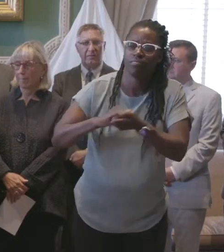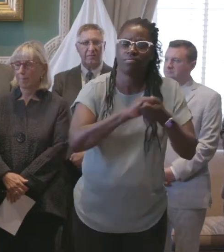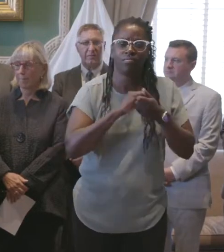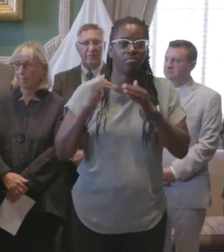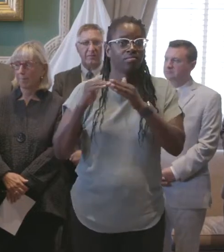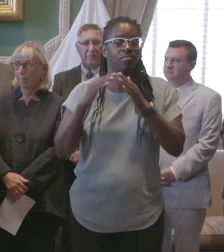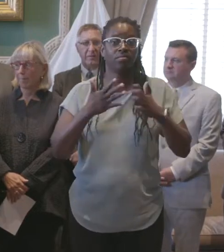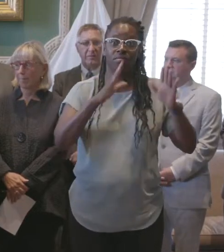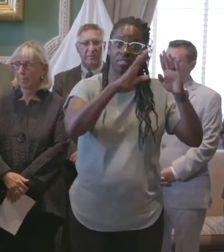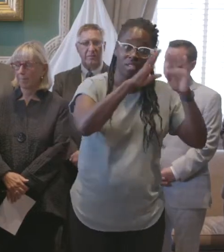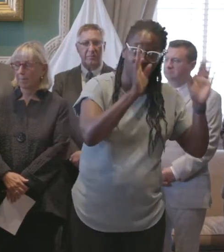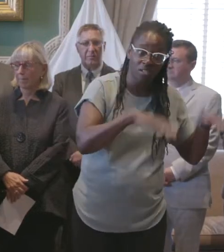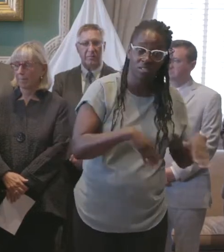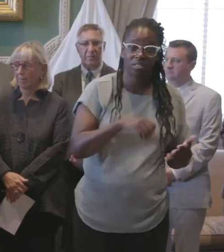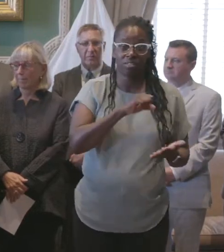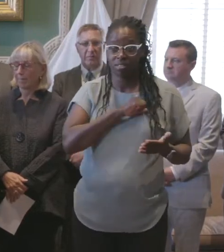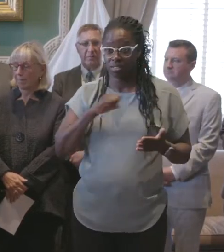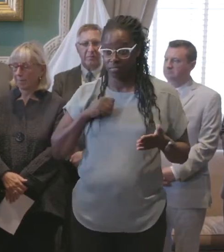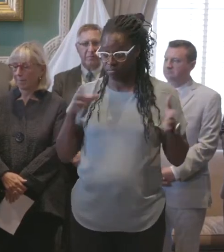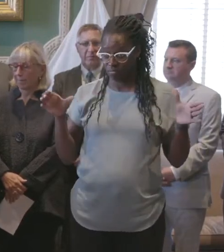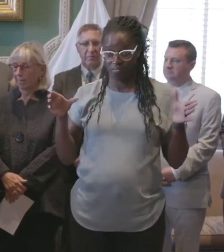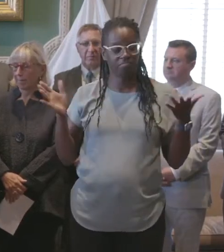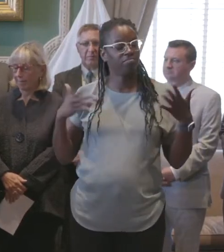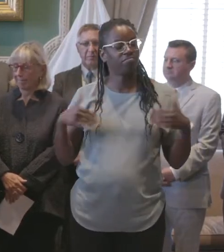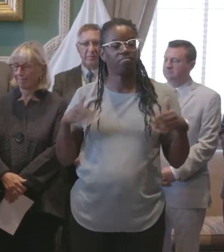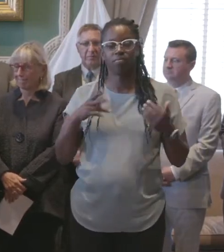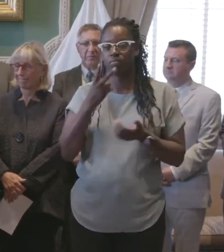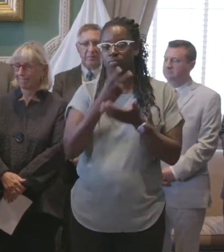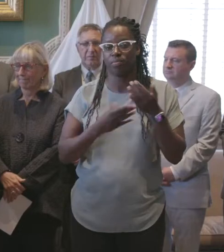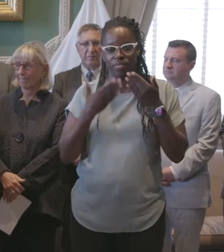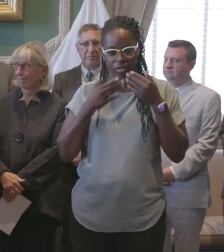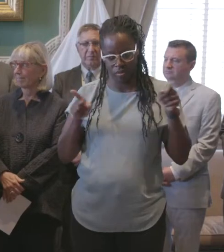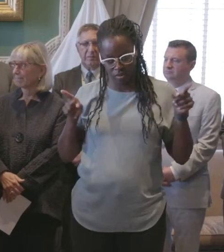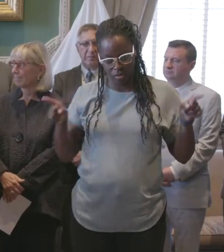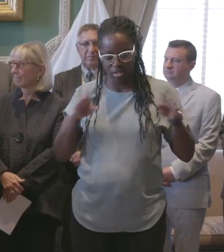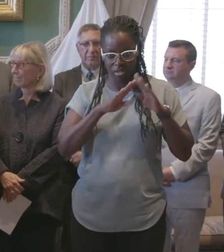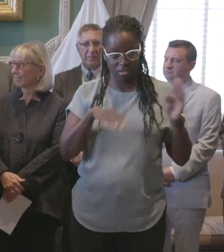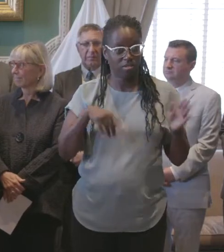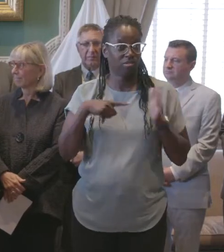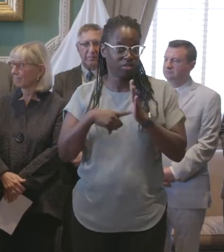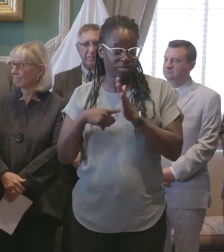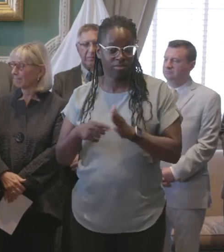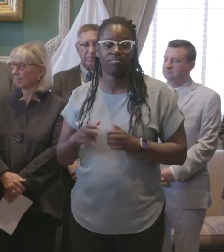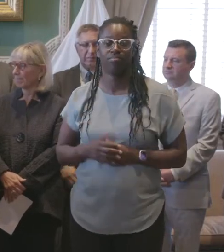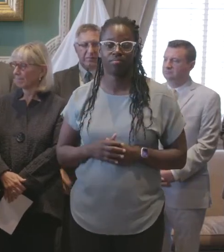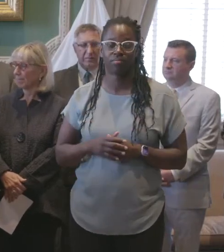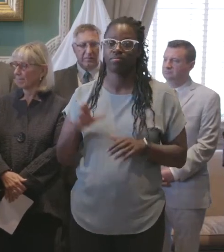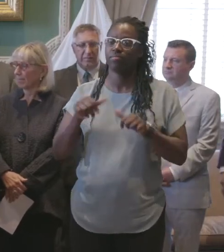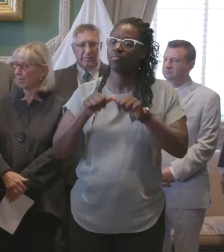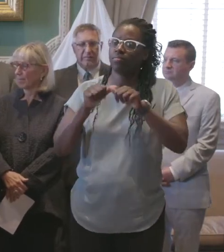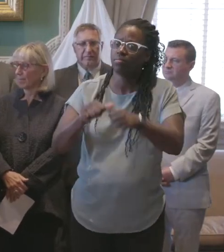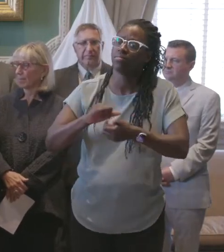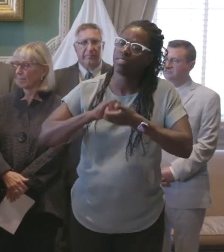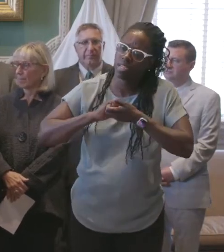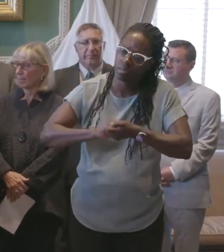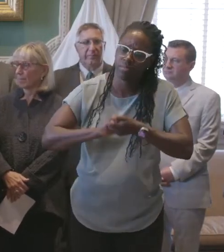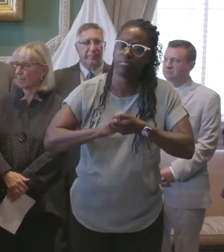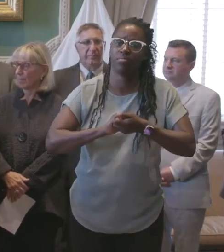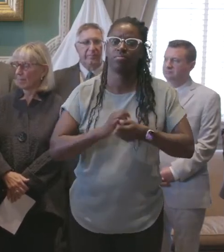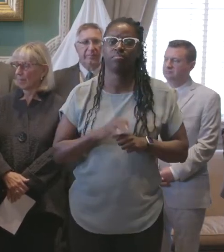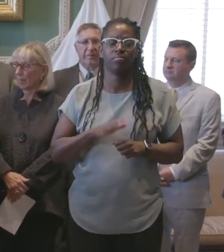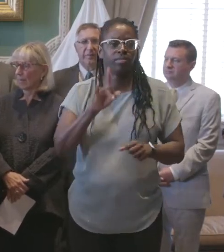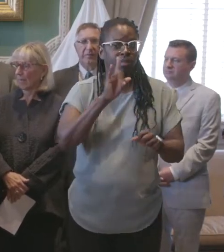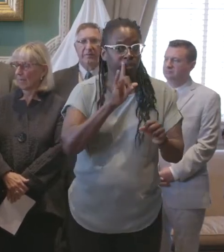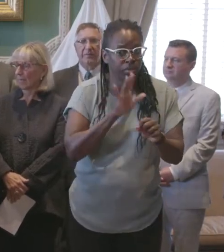Senate. I thank them for the budget that I was able to sign today and for the continued collaboration and commitment and care